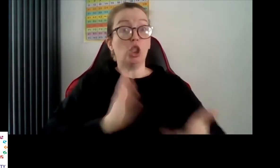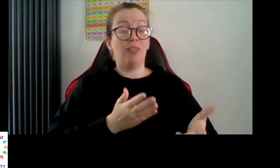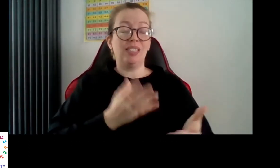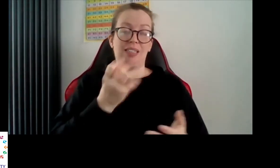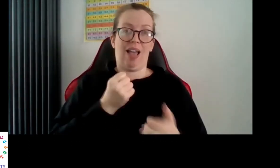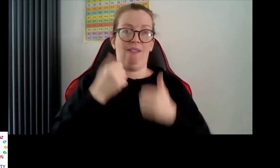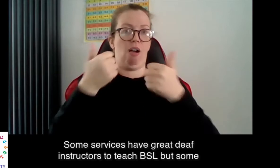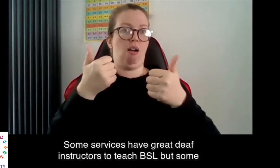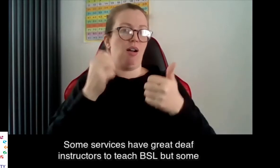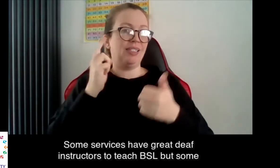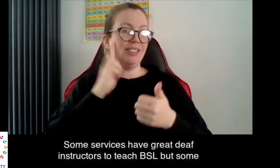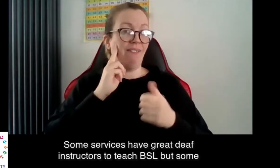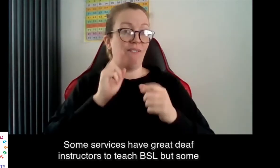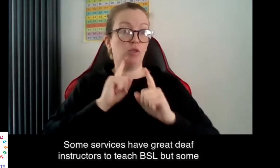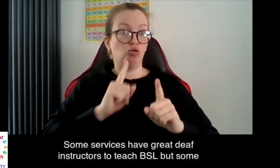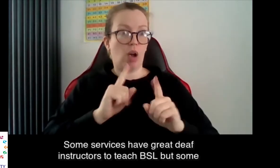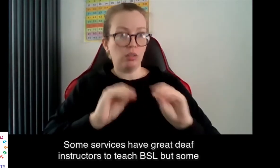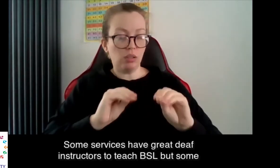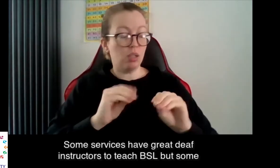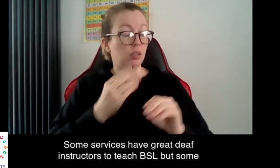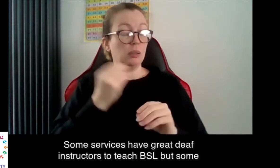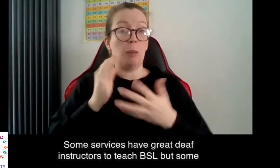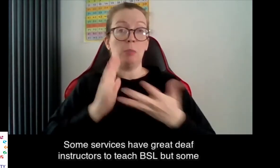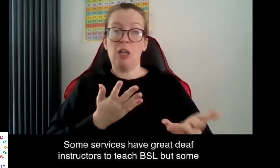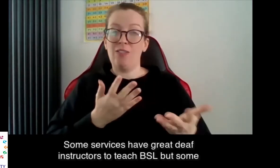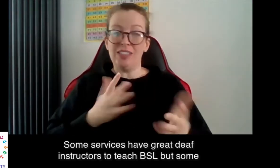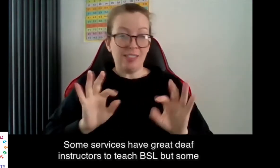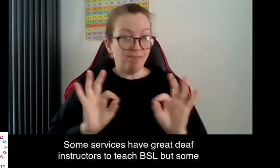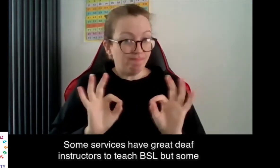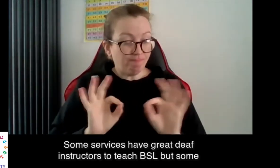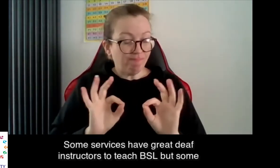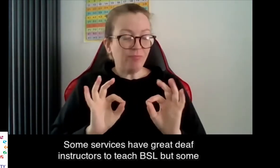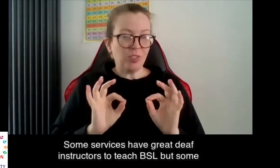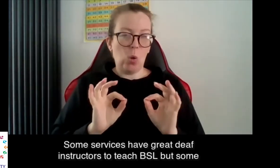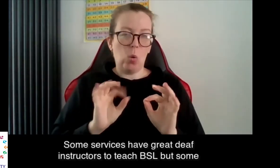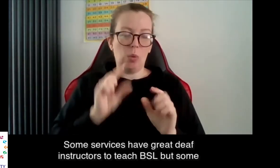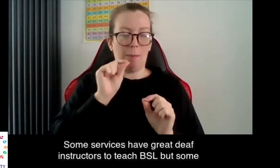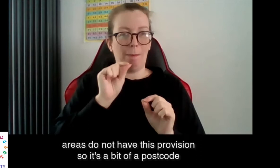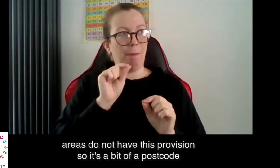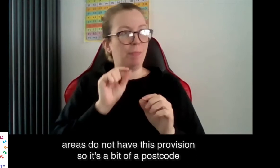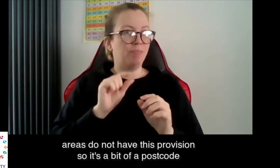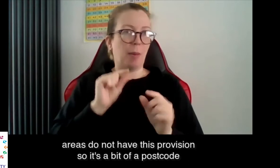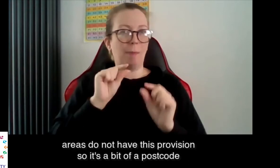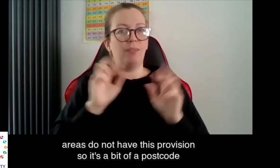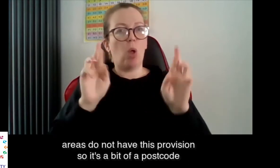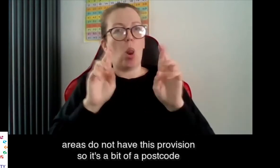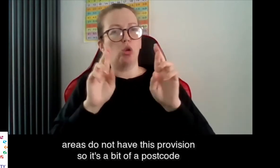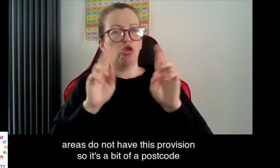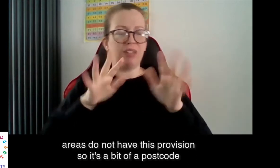Some services have great deaf instructors to teach BSL, But some areas do not have this provision, so it's a bit